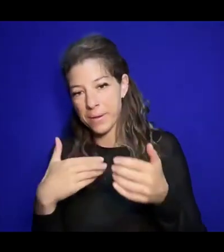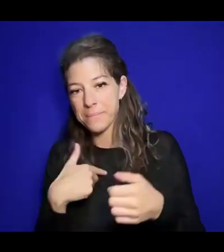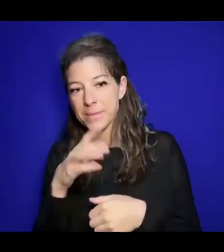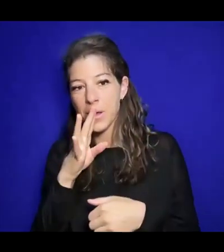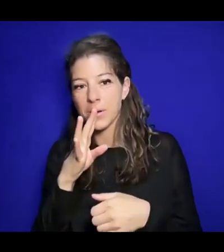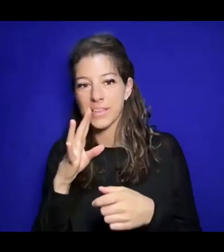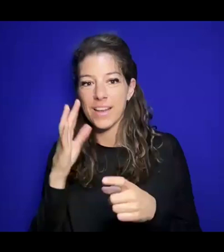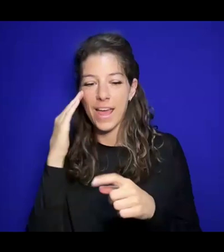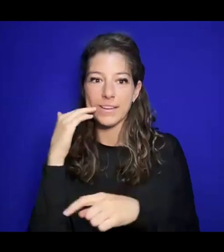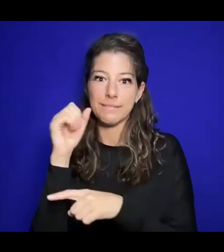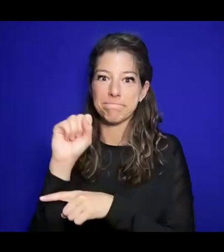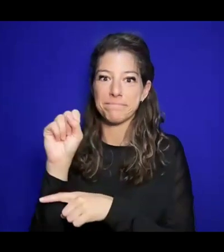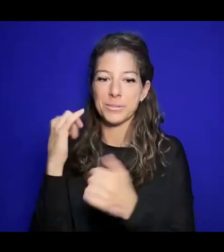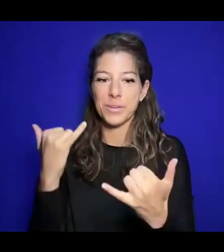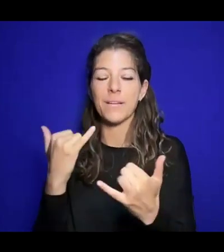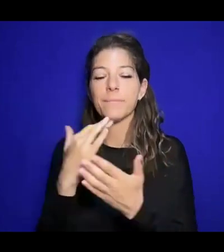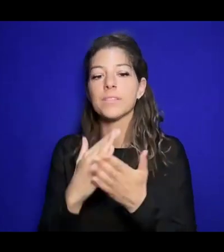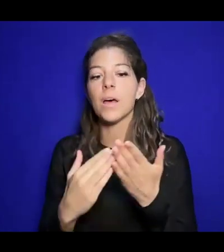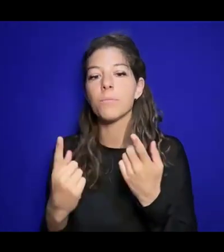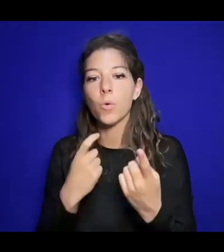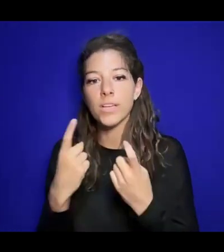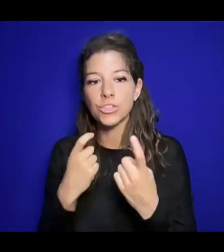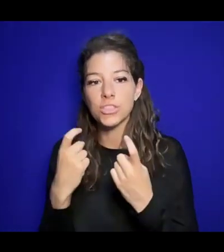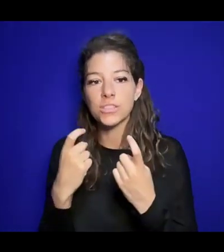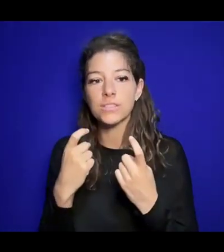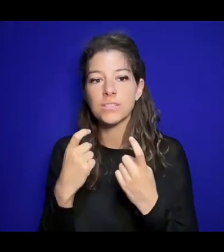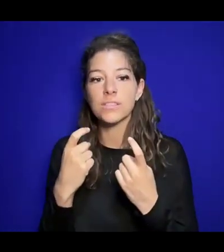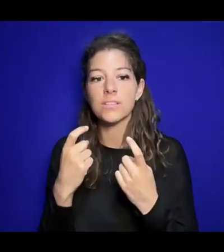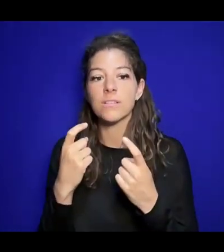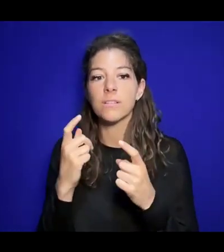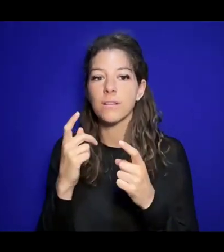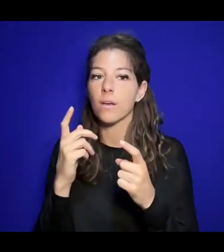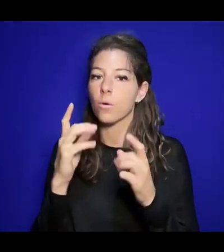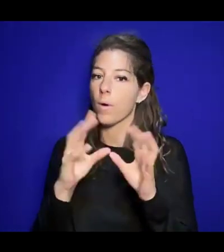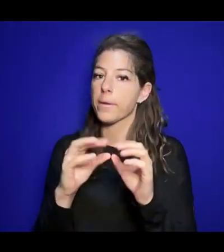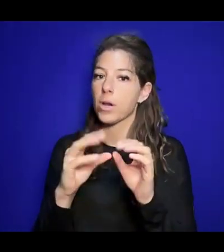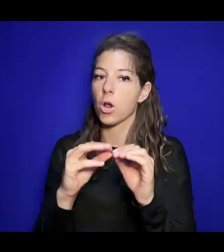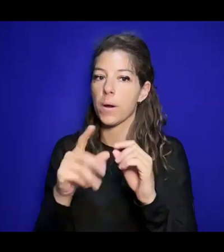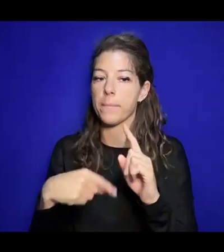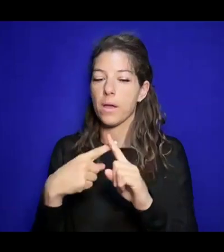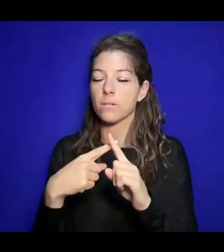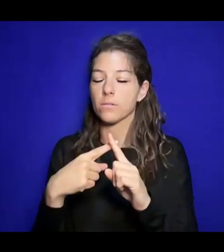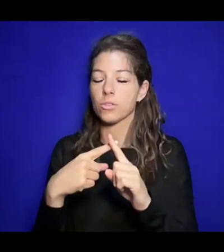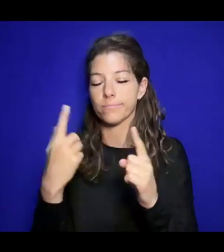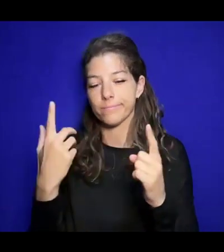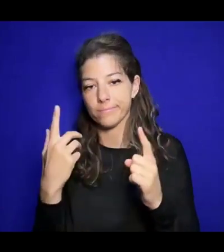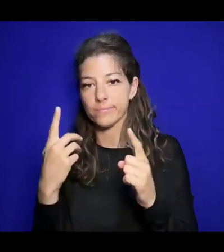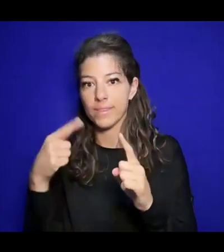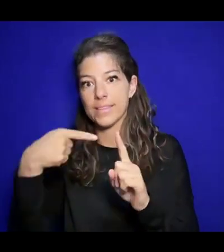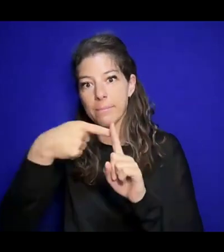head today. There were a couple of questions we had. The professional webinar was on today about, or was on this